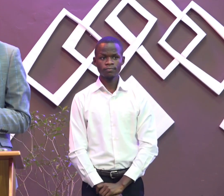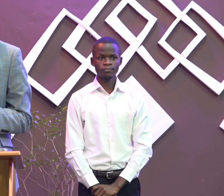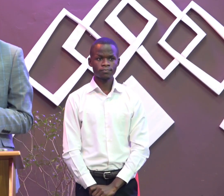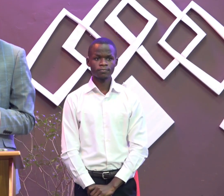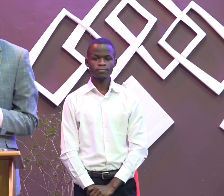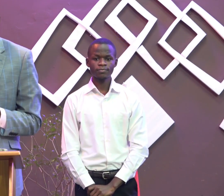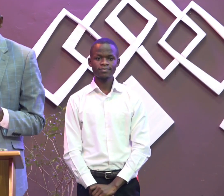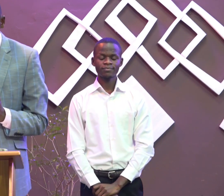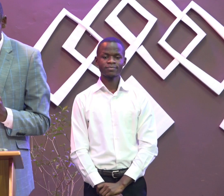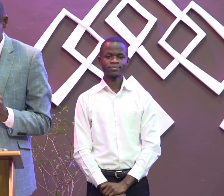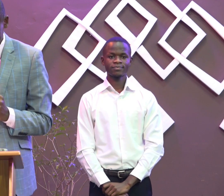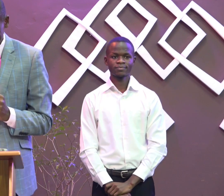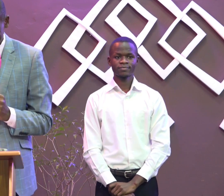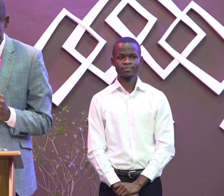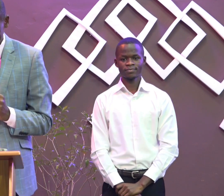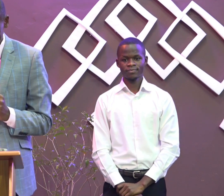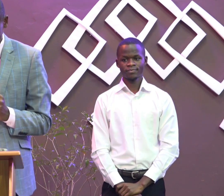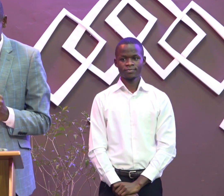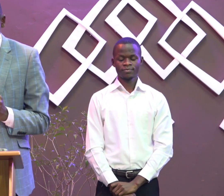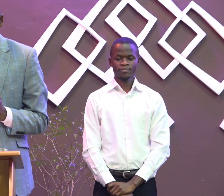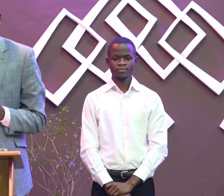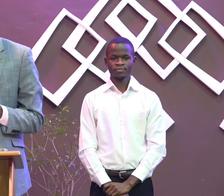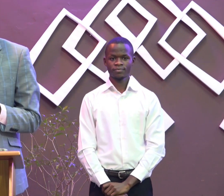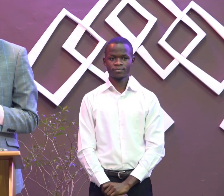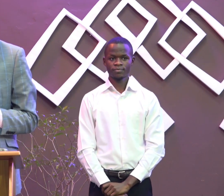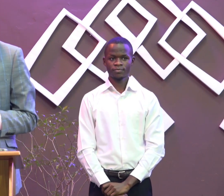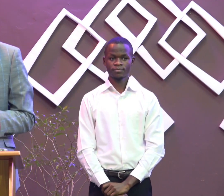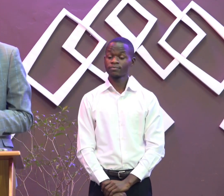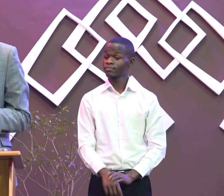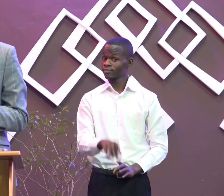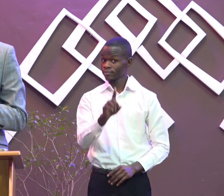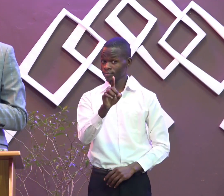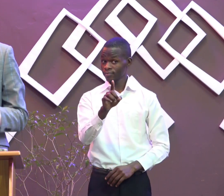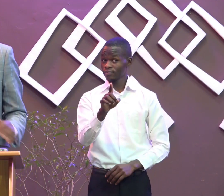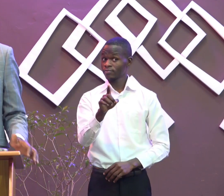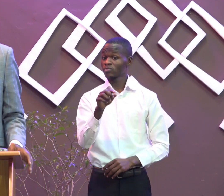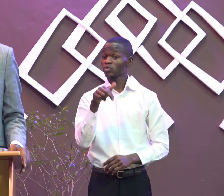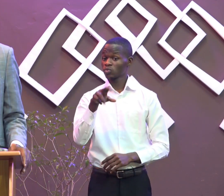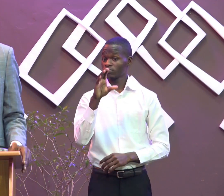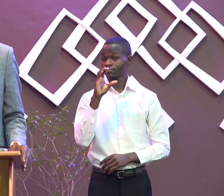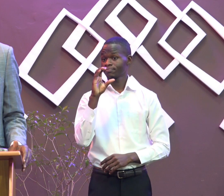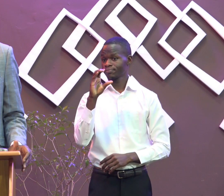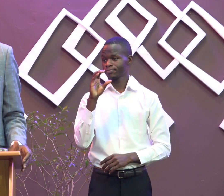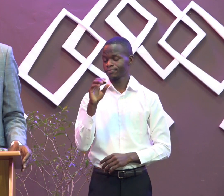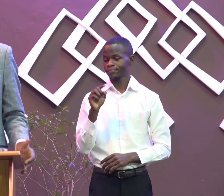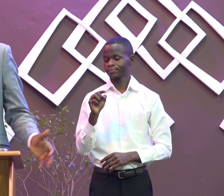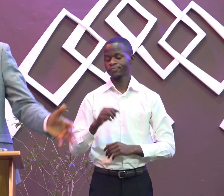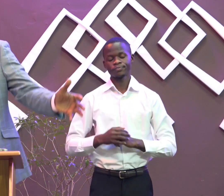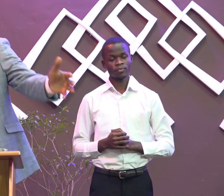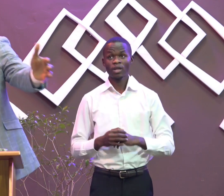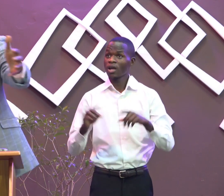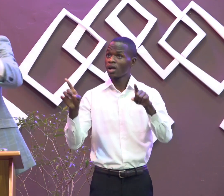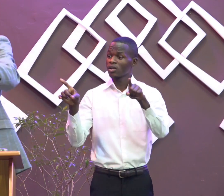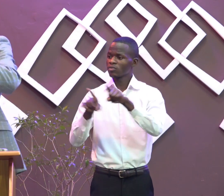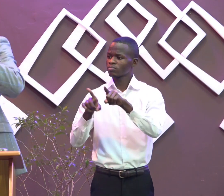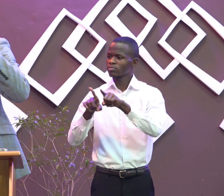some pieces of wood and planted them all around the place. Eyo sisi gyevudde. That's where UCC has come from. Walewe tuatu